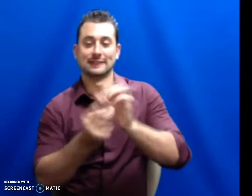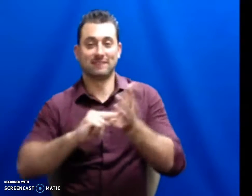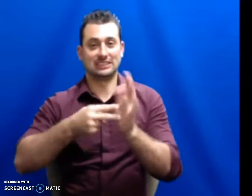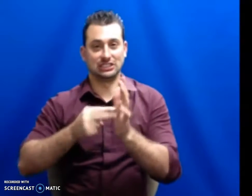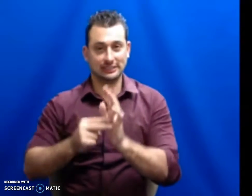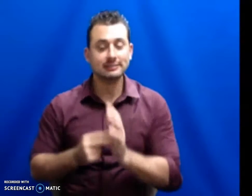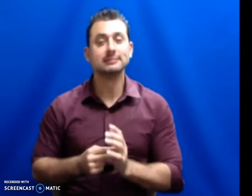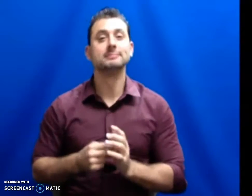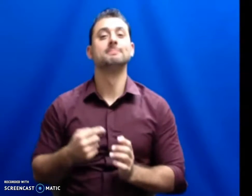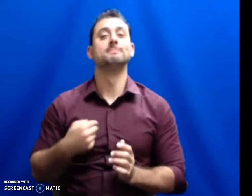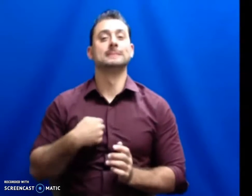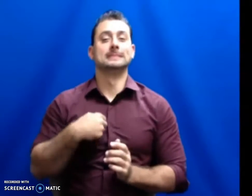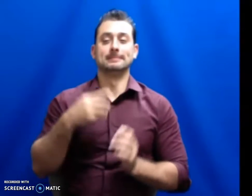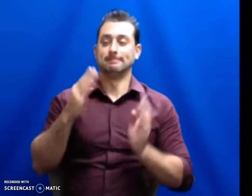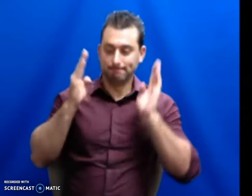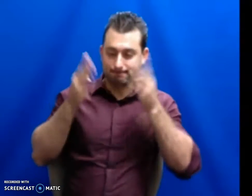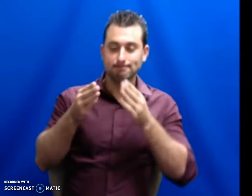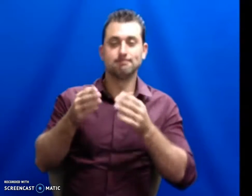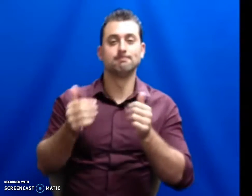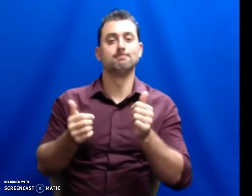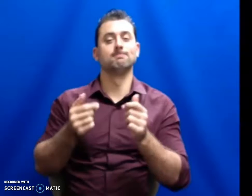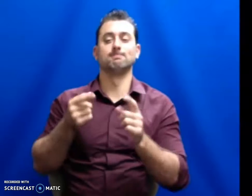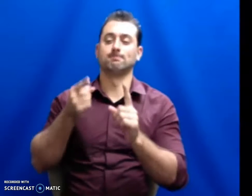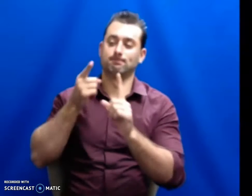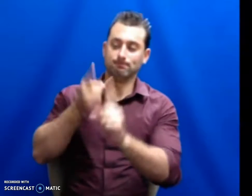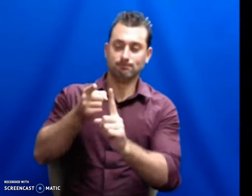94, that have been changing and evolving over the years.